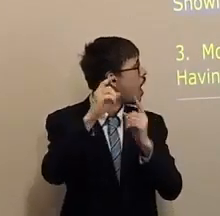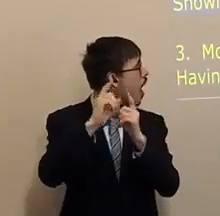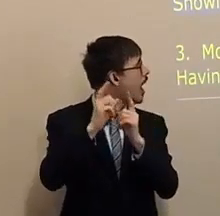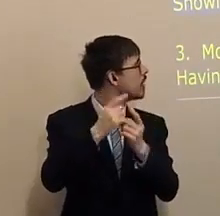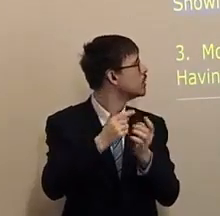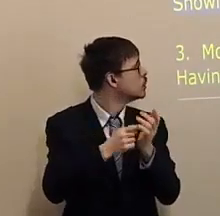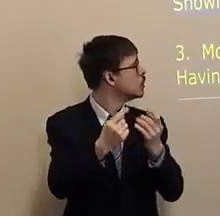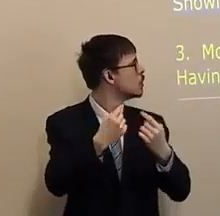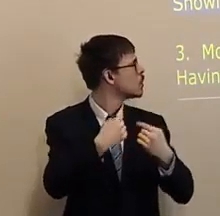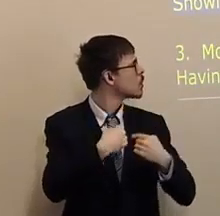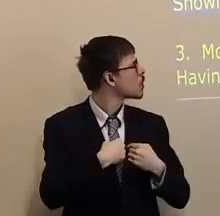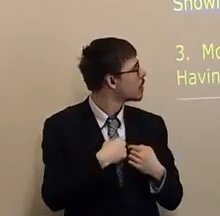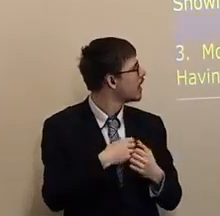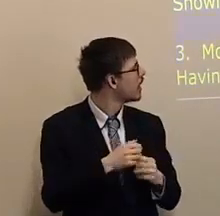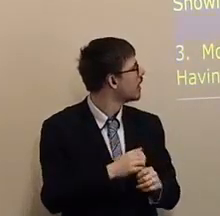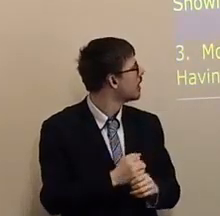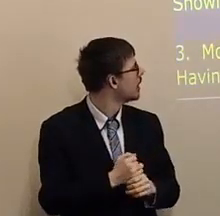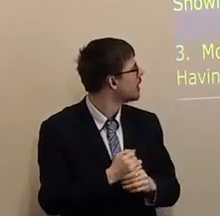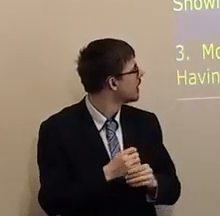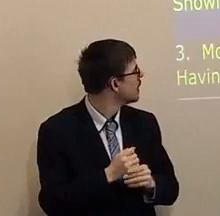showing of thy being.